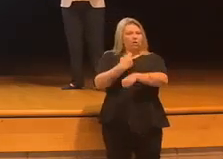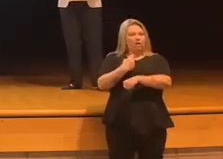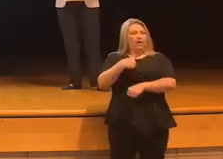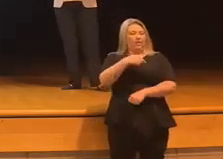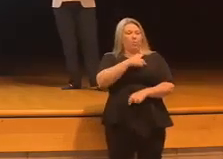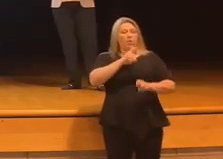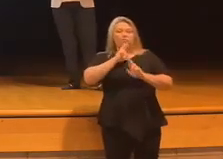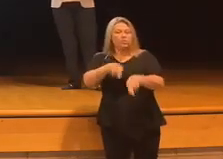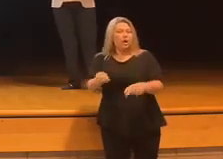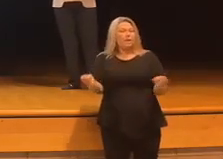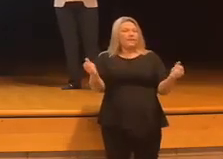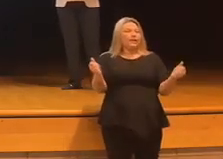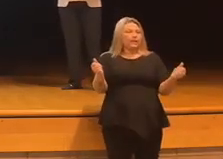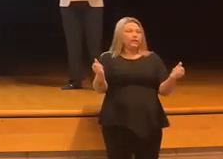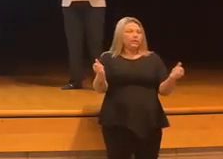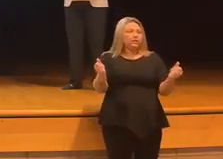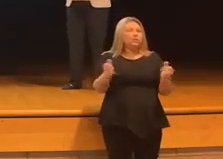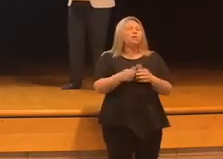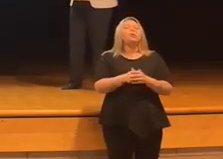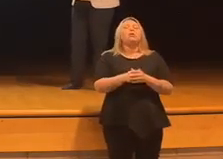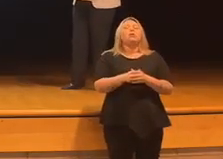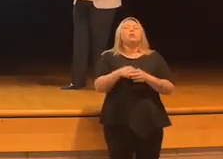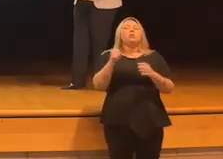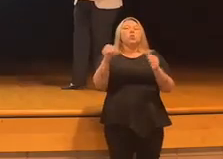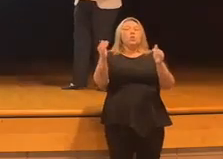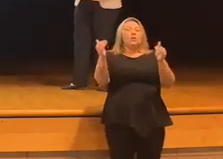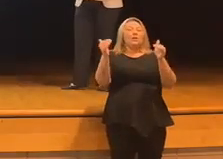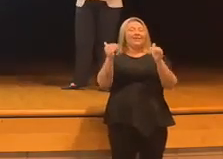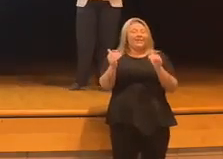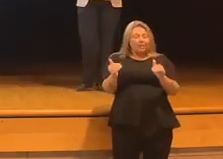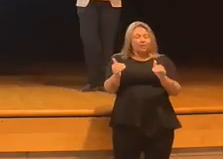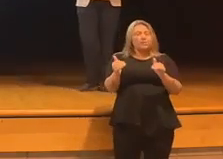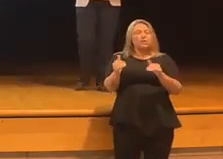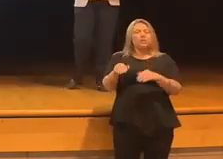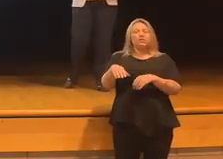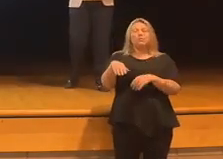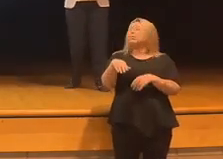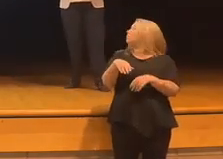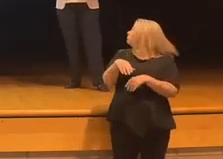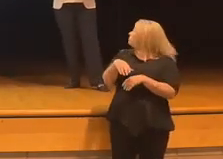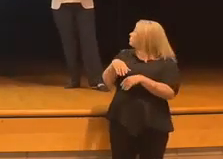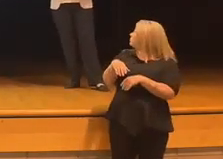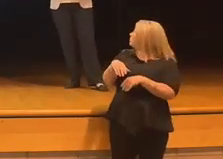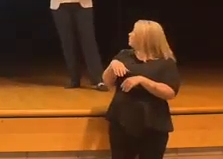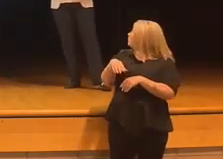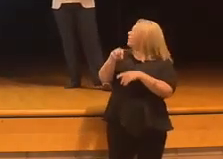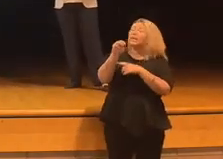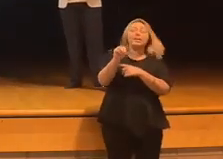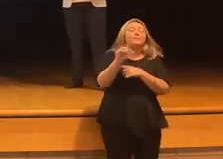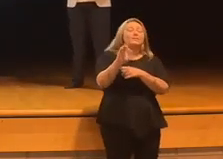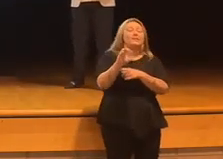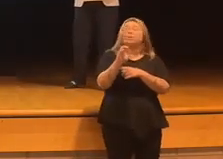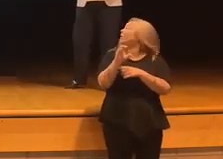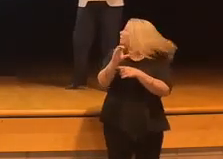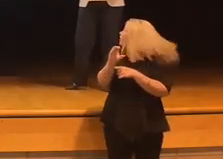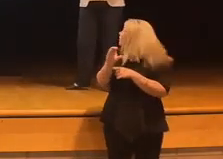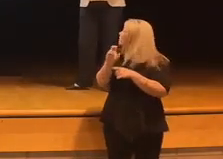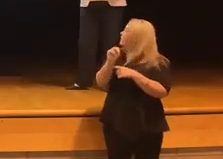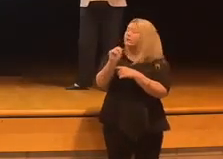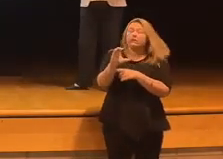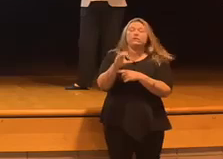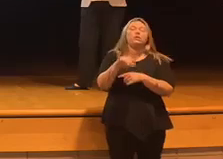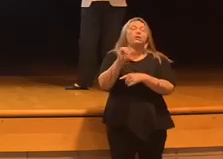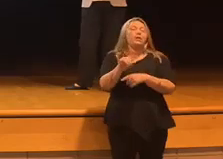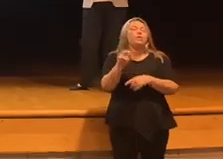immediately. The next thing I'd like to mention is MCNC. This is our North